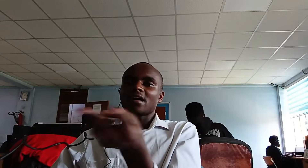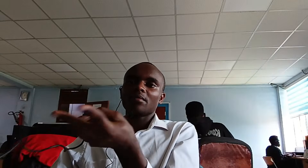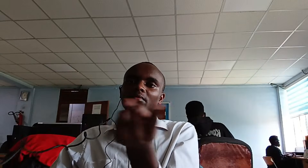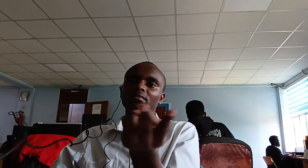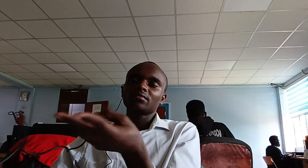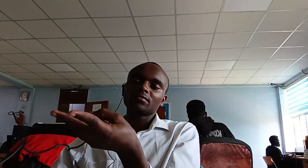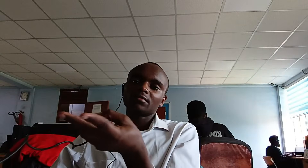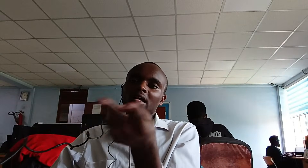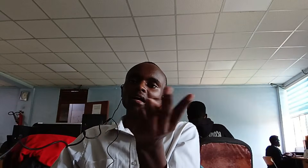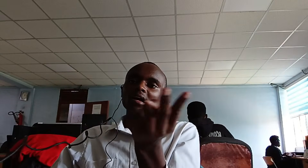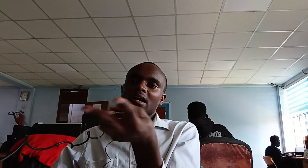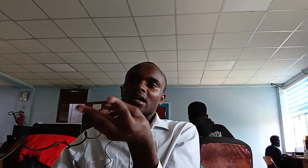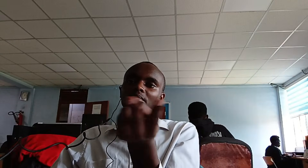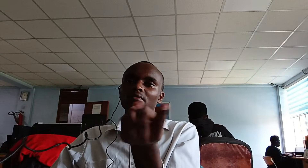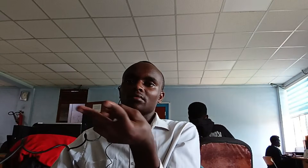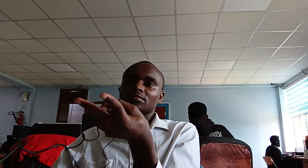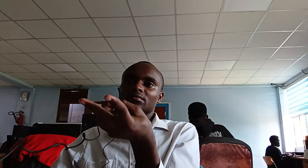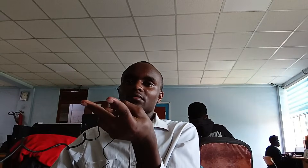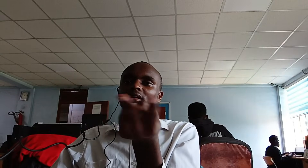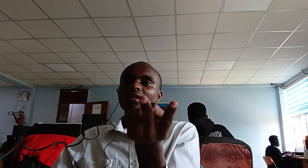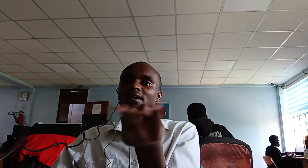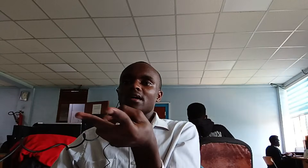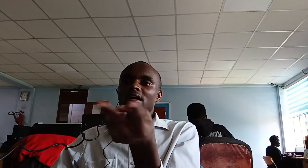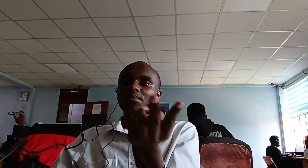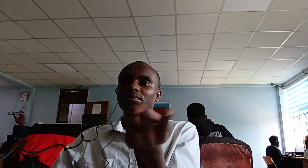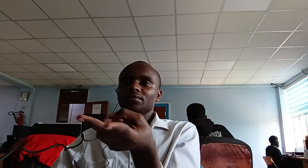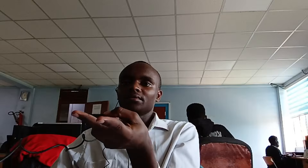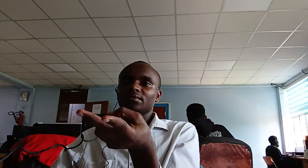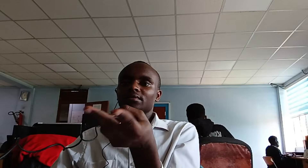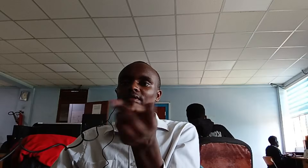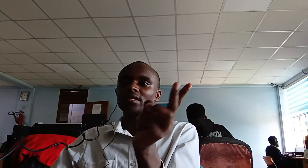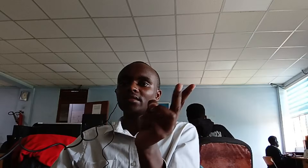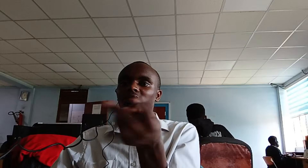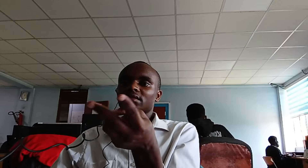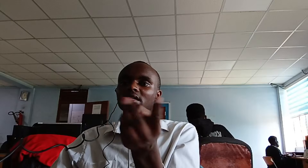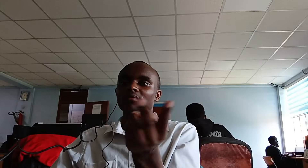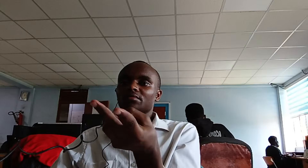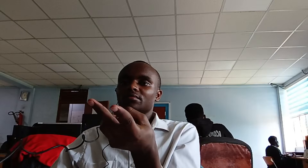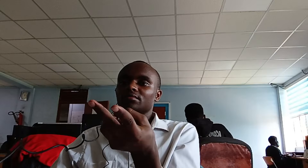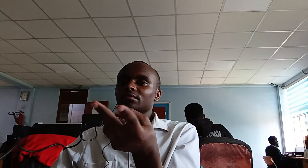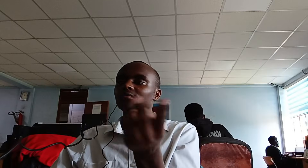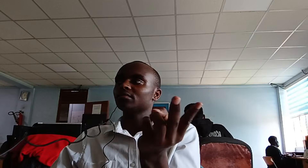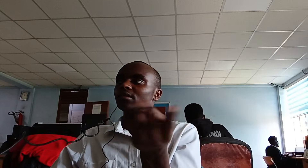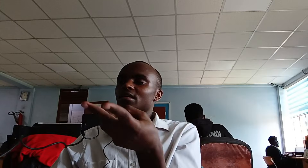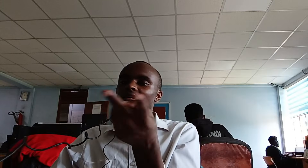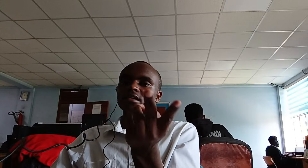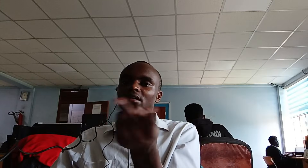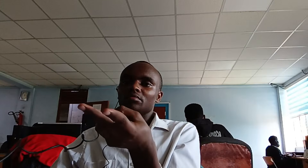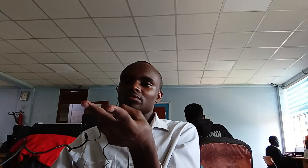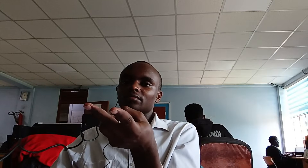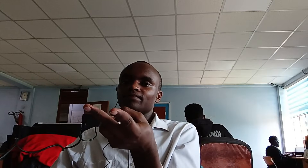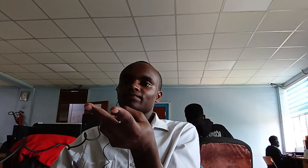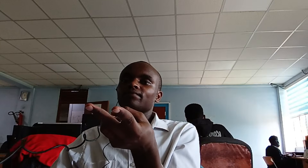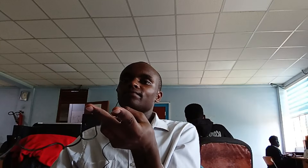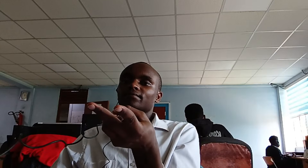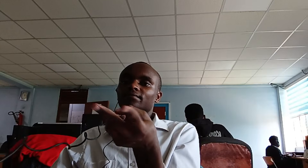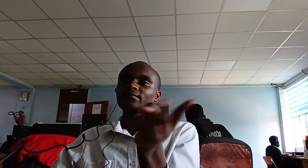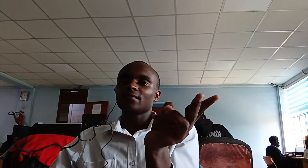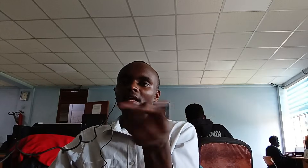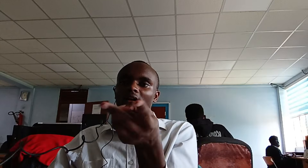Couple, couple, couple, yeah, couple, couple,